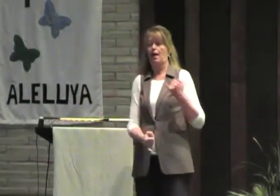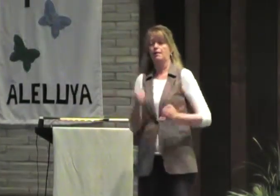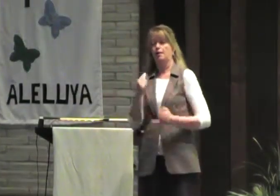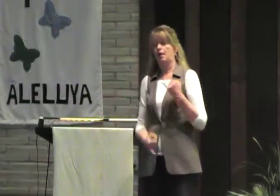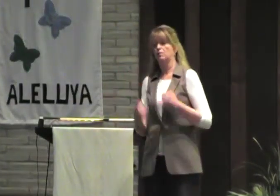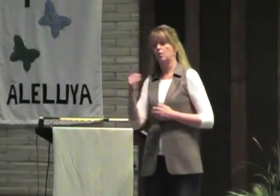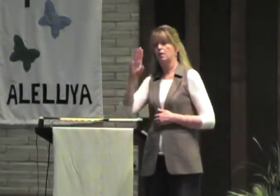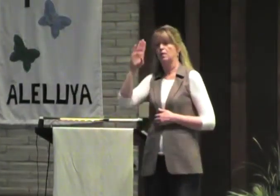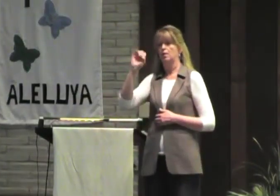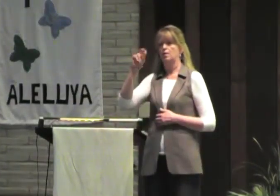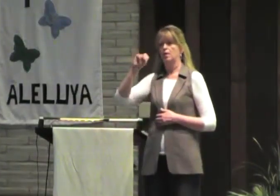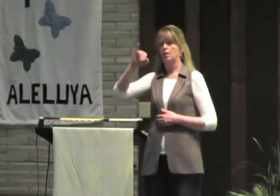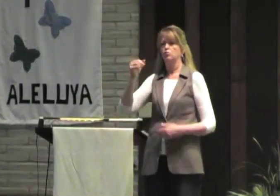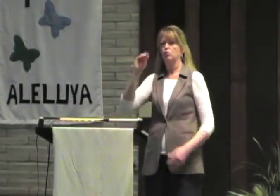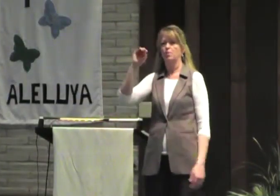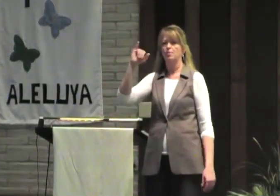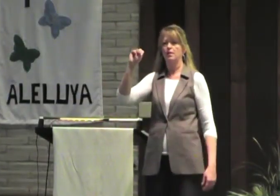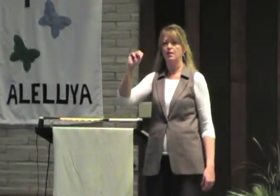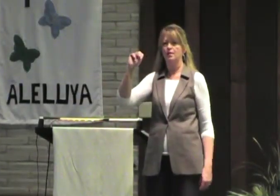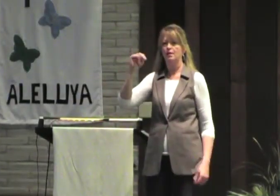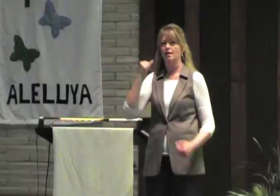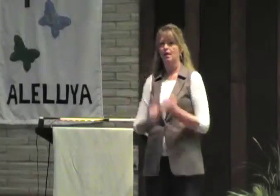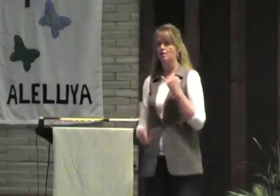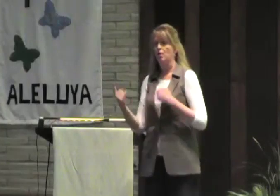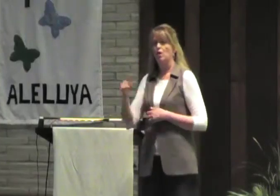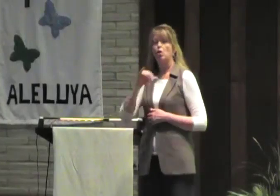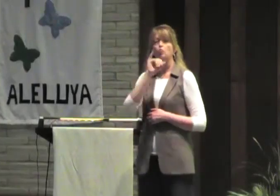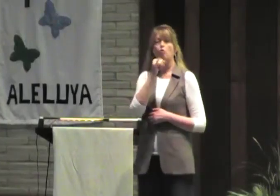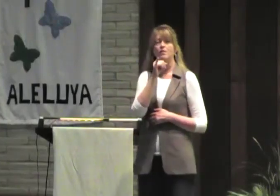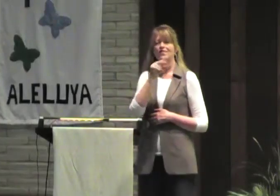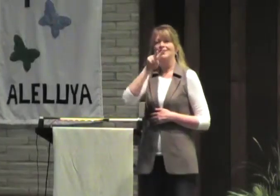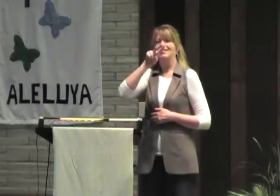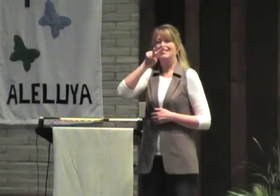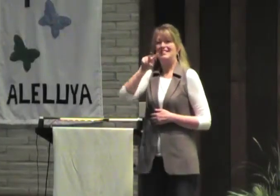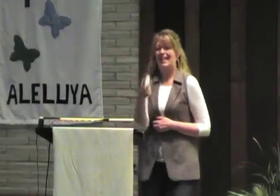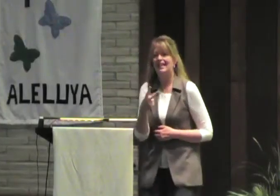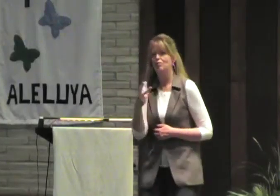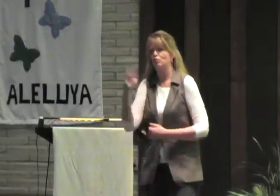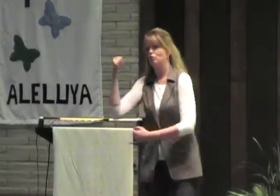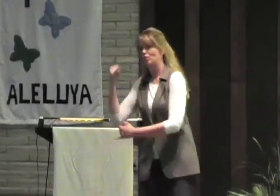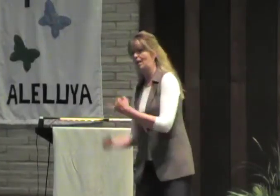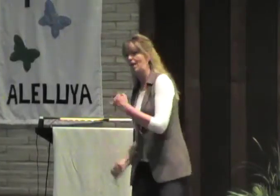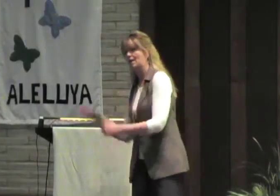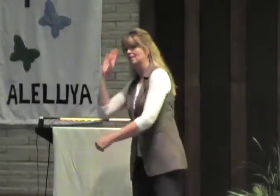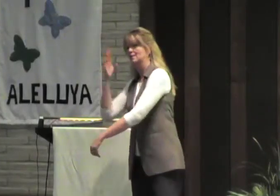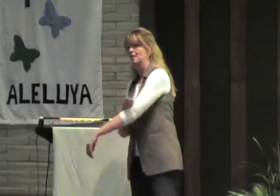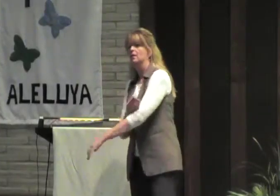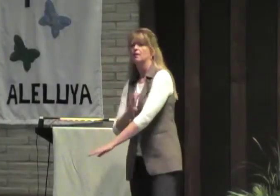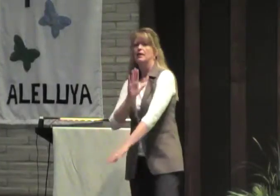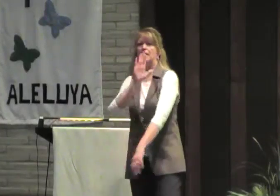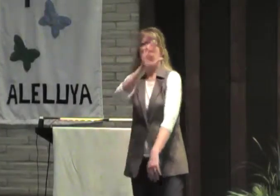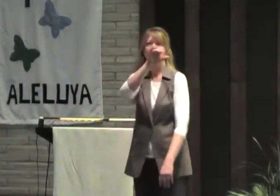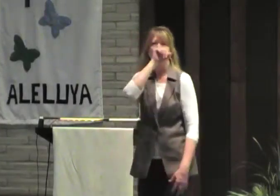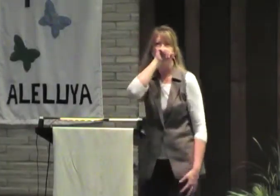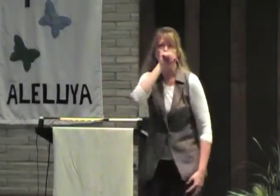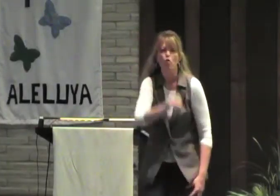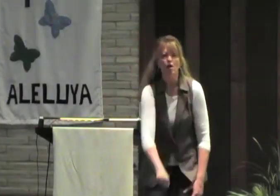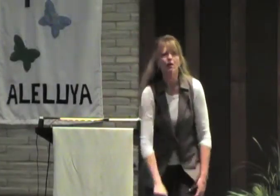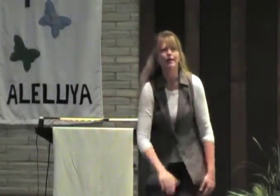And Joseph was not the last one. Benjamin was the last one. But Joseph was the second to the last son. And